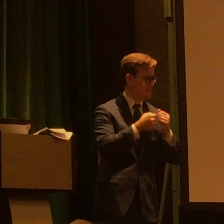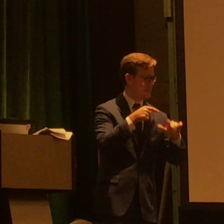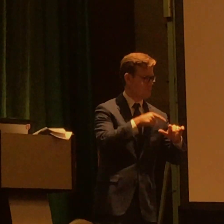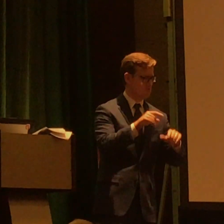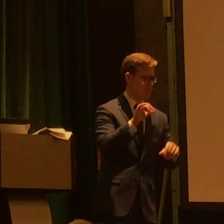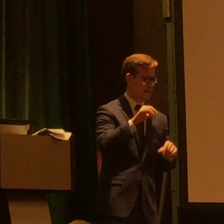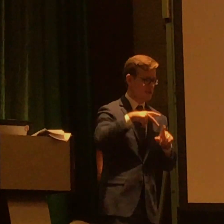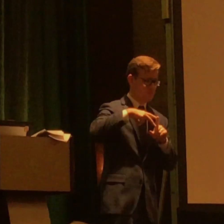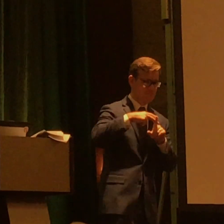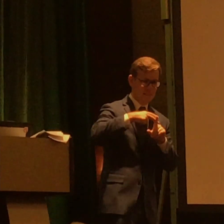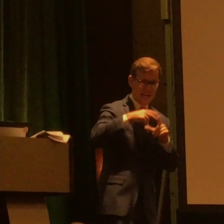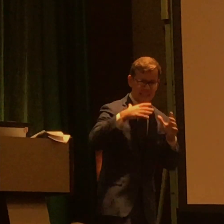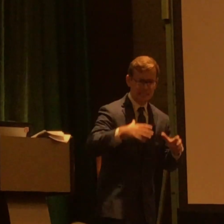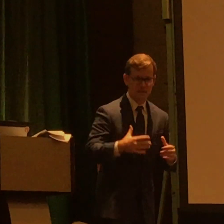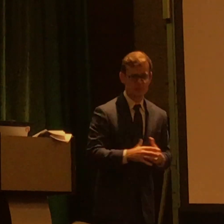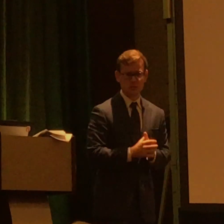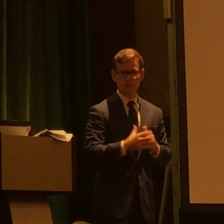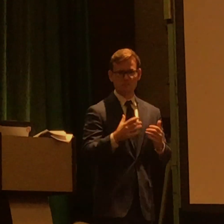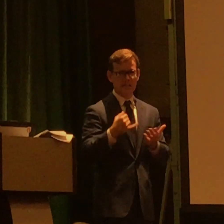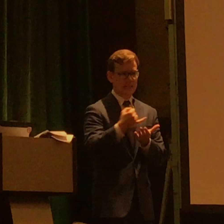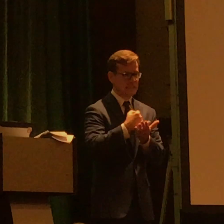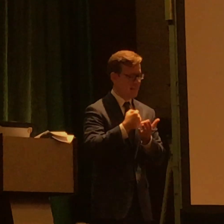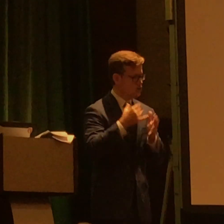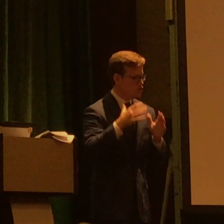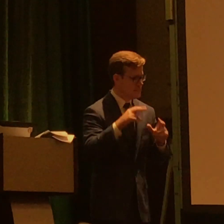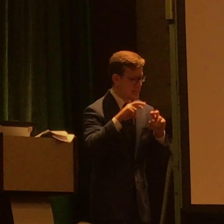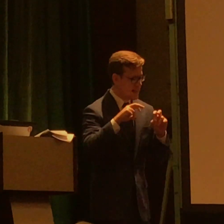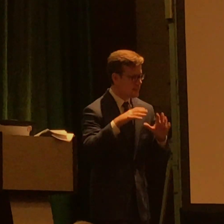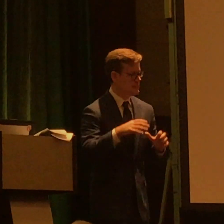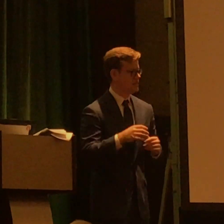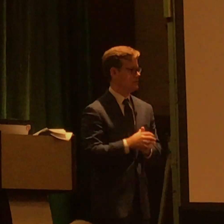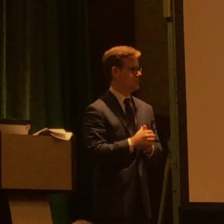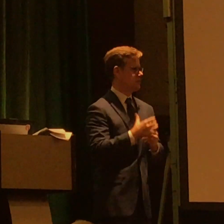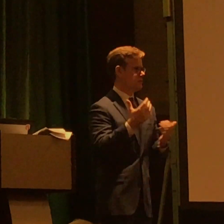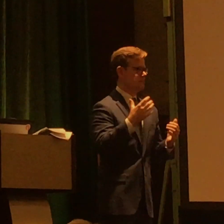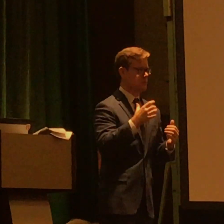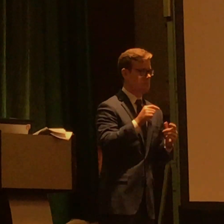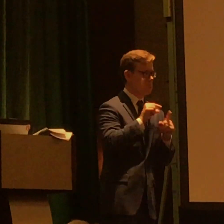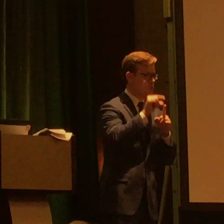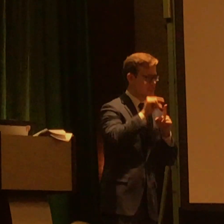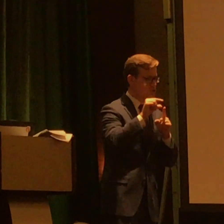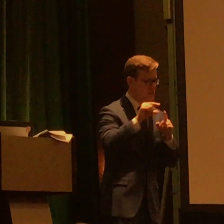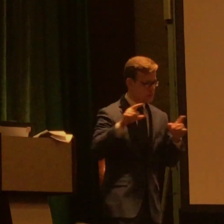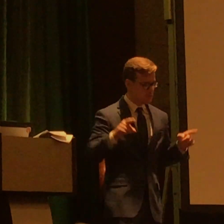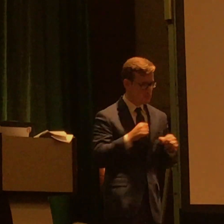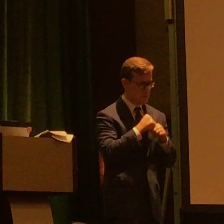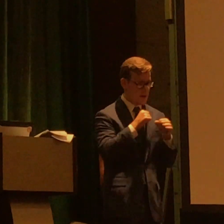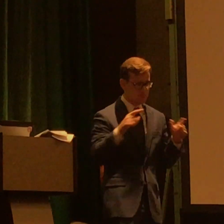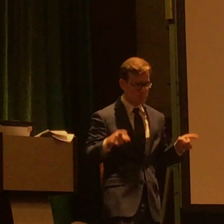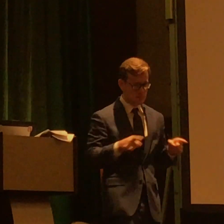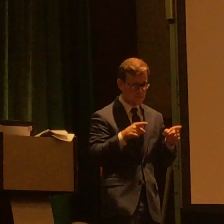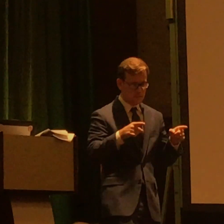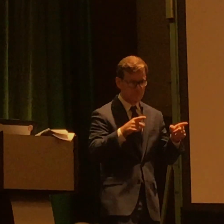combat pilot who needs mechanics, intelligence analysts,